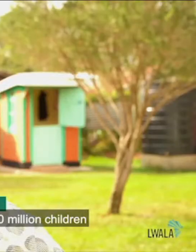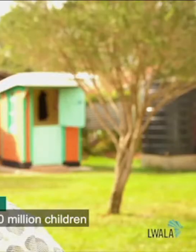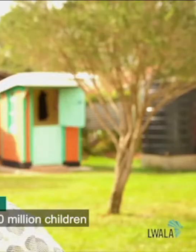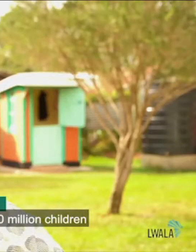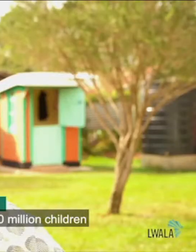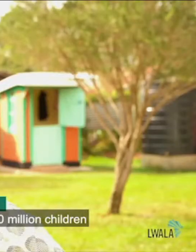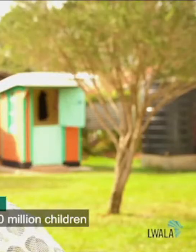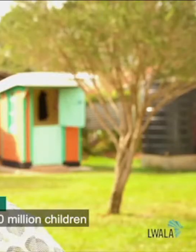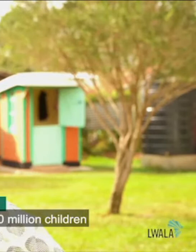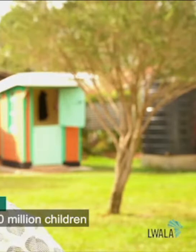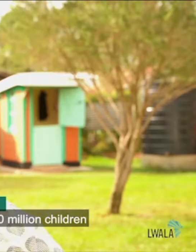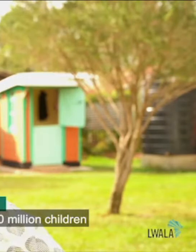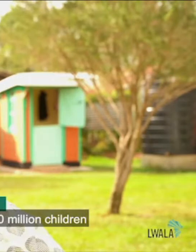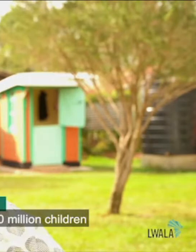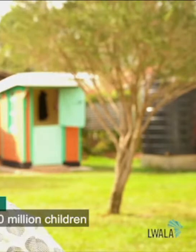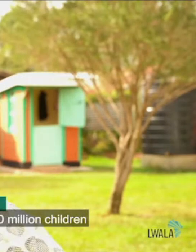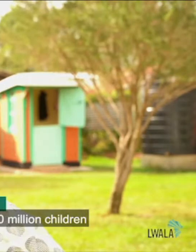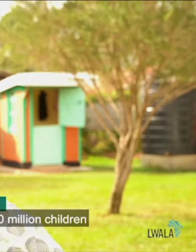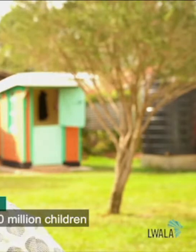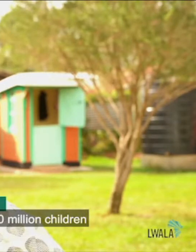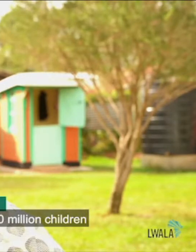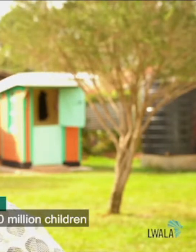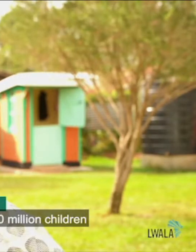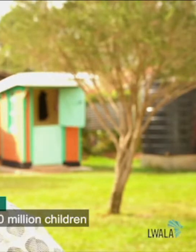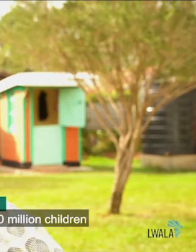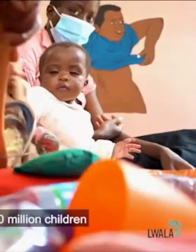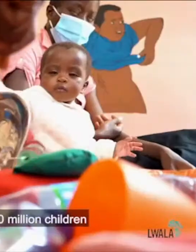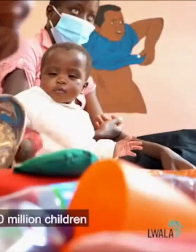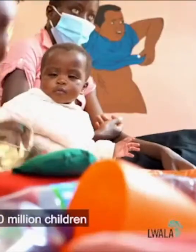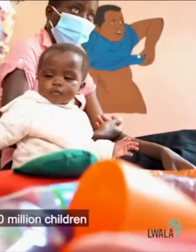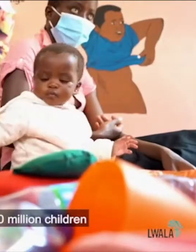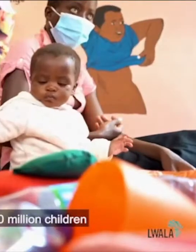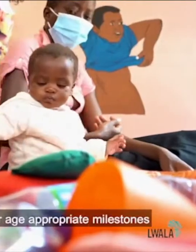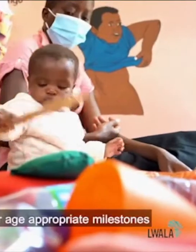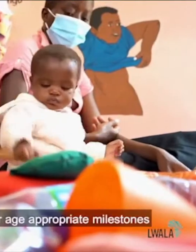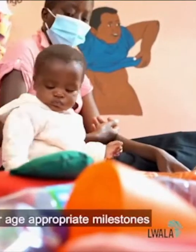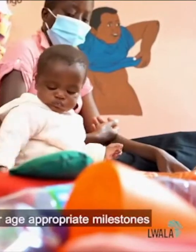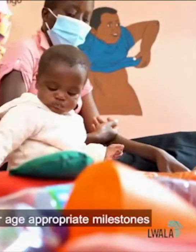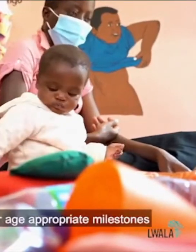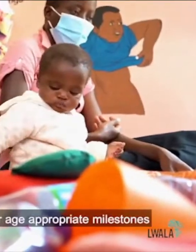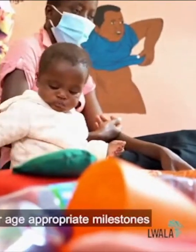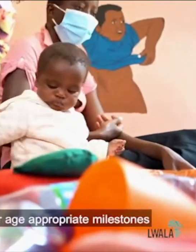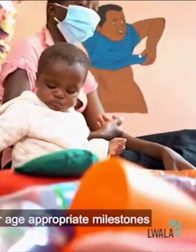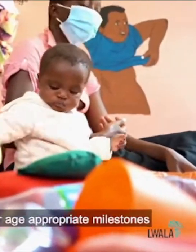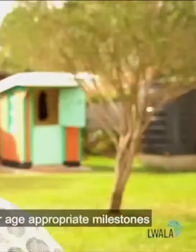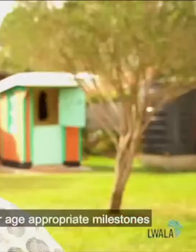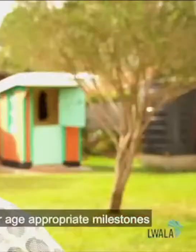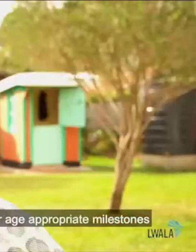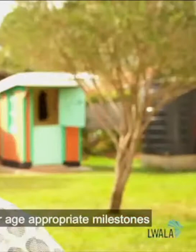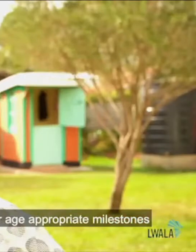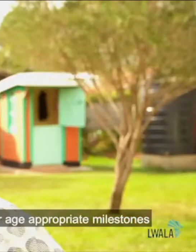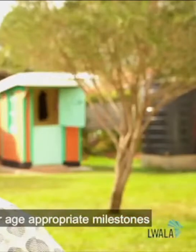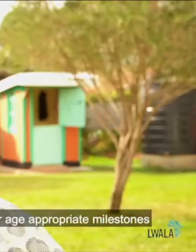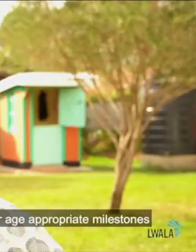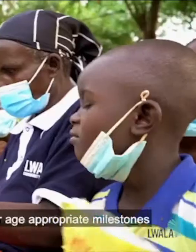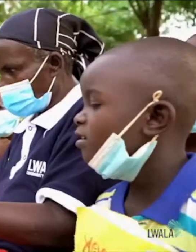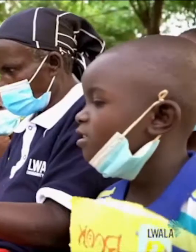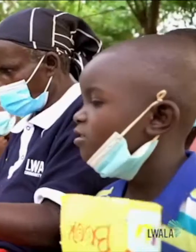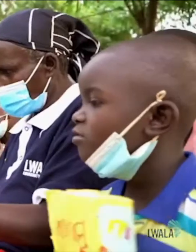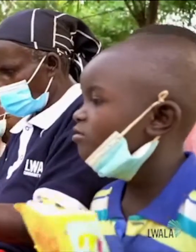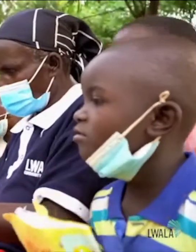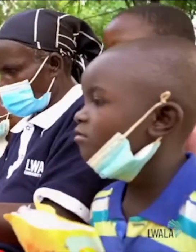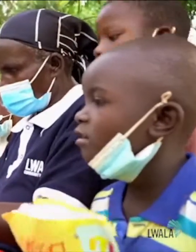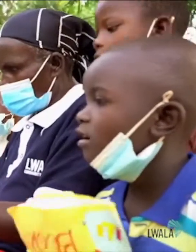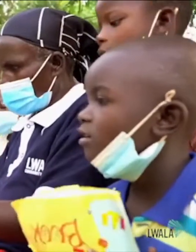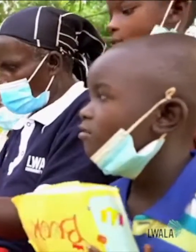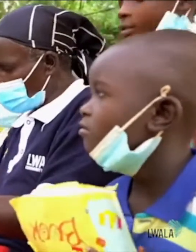Globally, we have over 250 million children who fail to reach their age-appropriate milestones. According